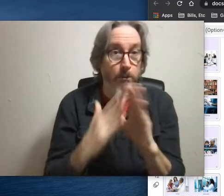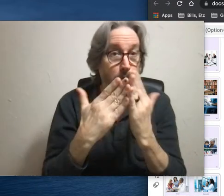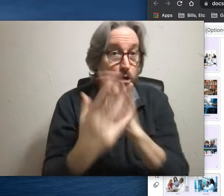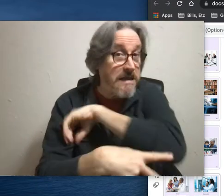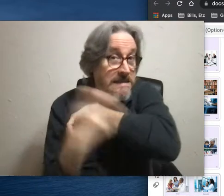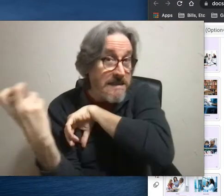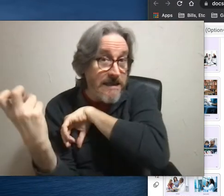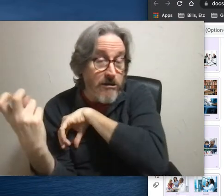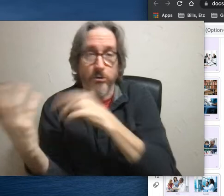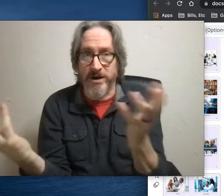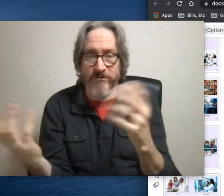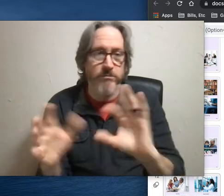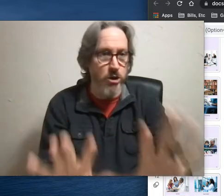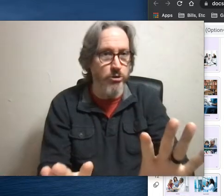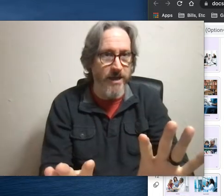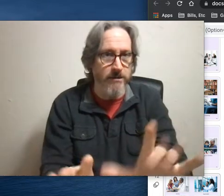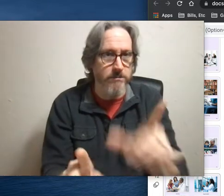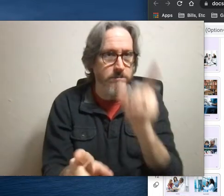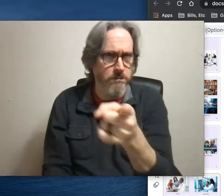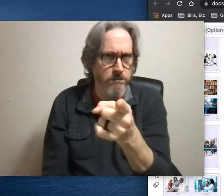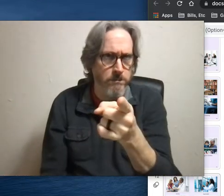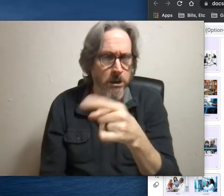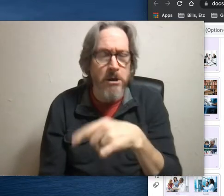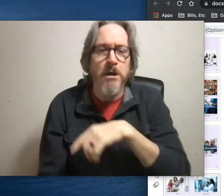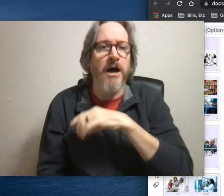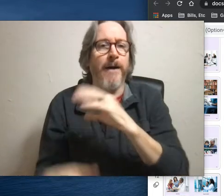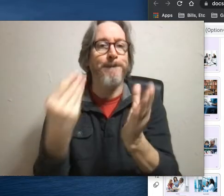or book steal or whatever. Don't do that.